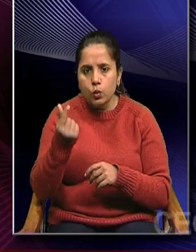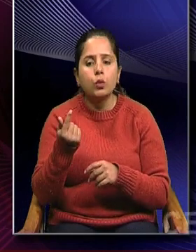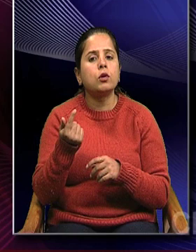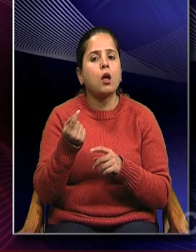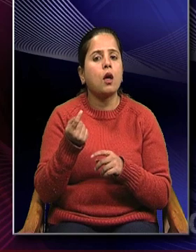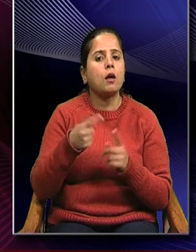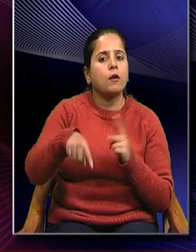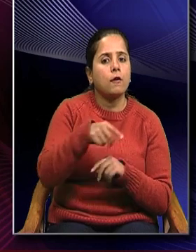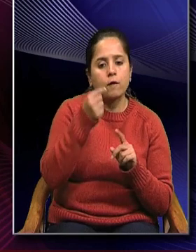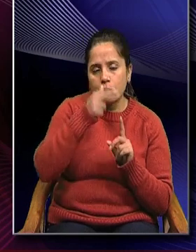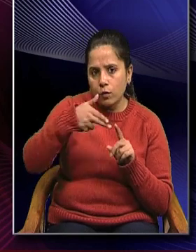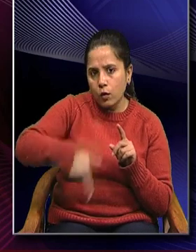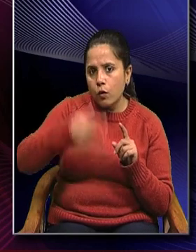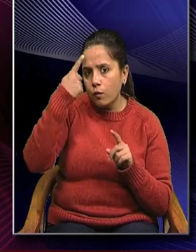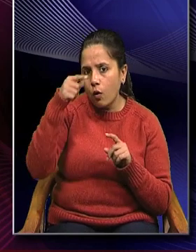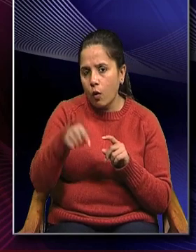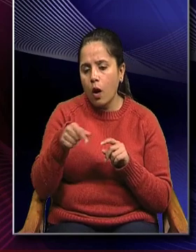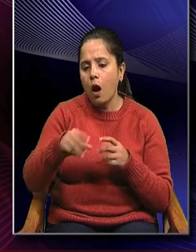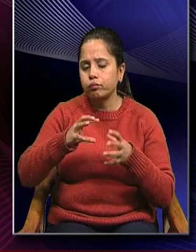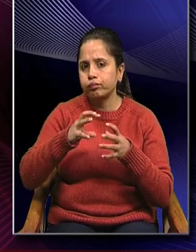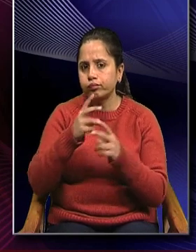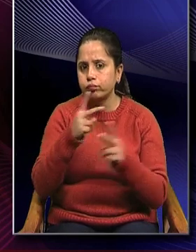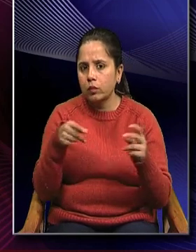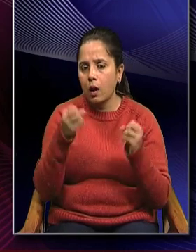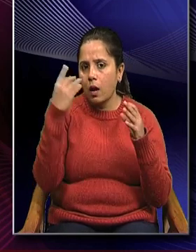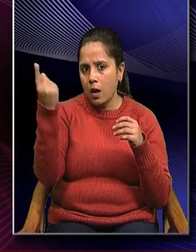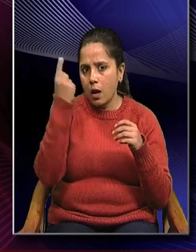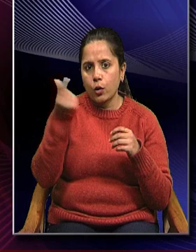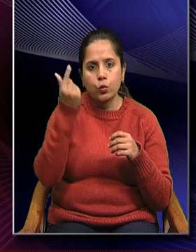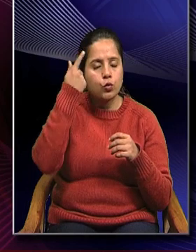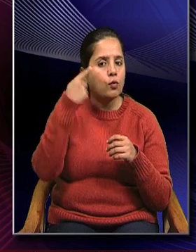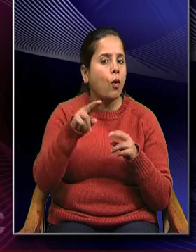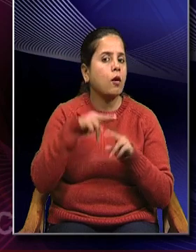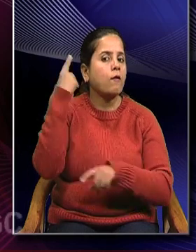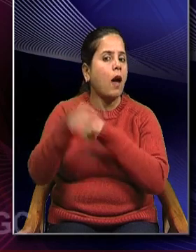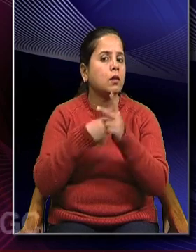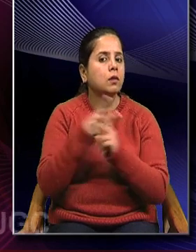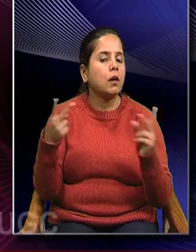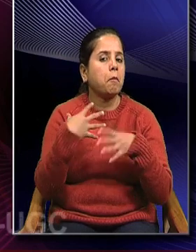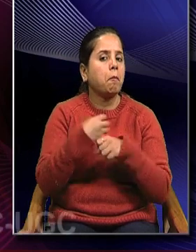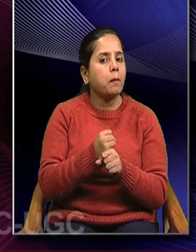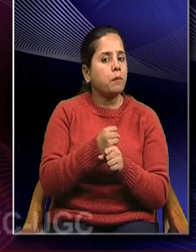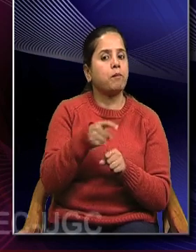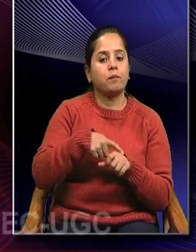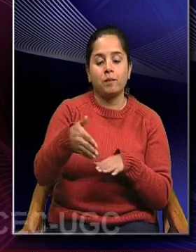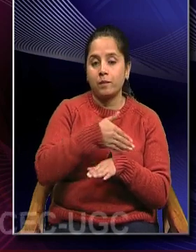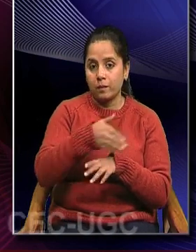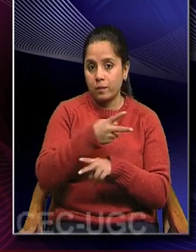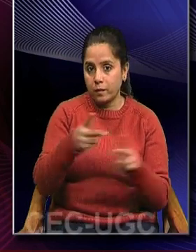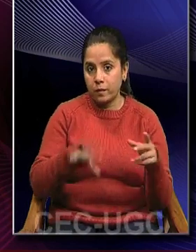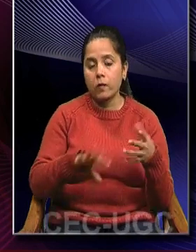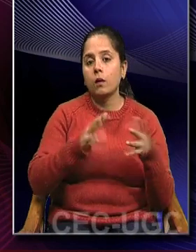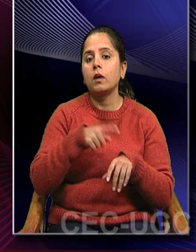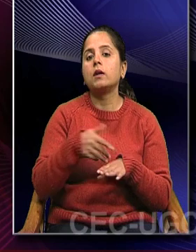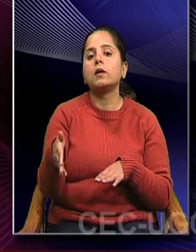as fuel for the internal combustion engine and use of electricity for industrial purposes developed during this particular period.